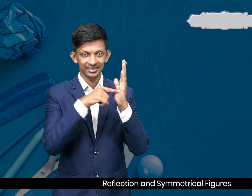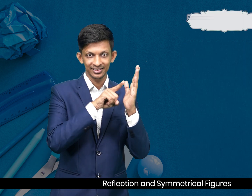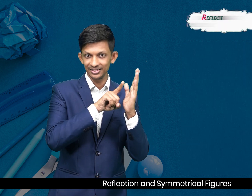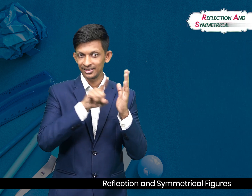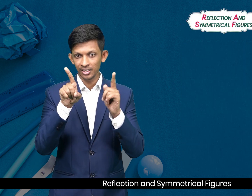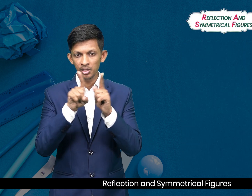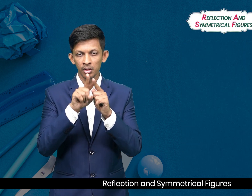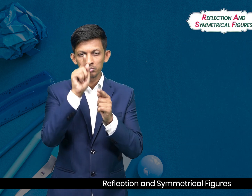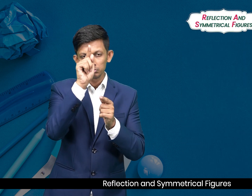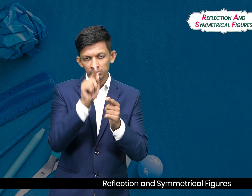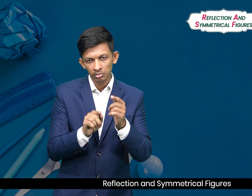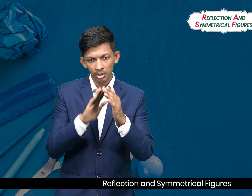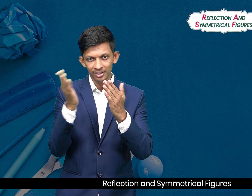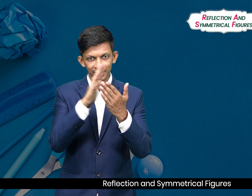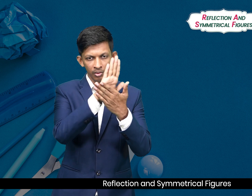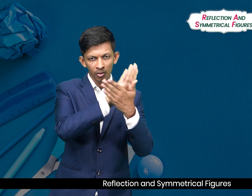Reflection and symmetrical figures.